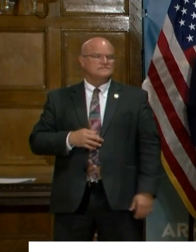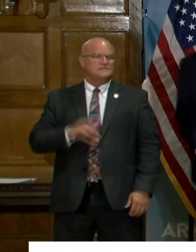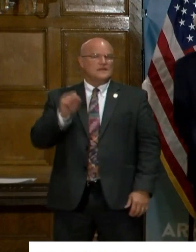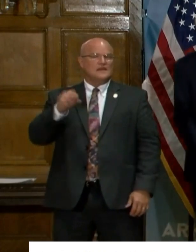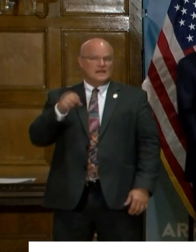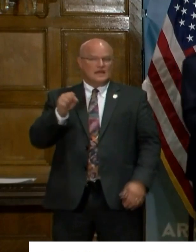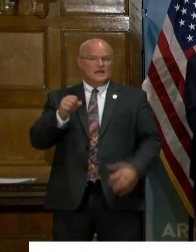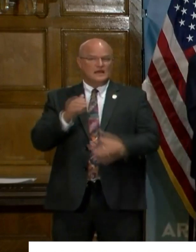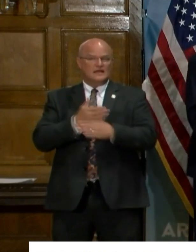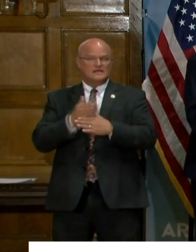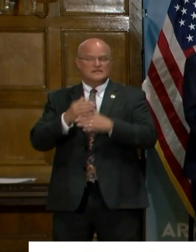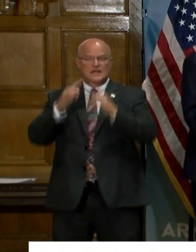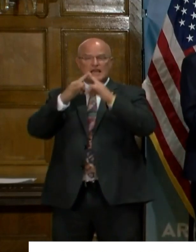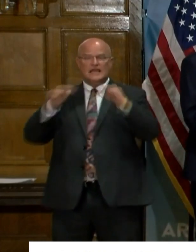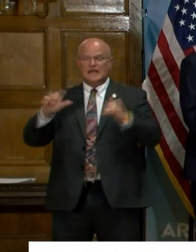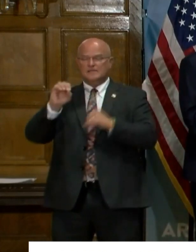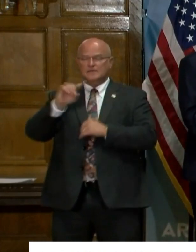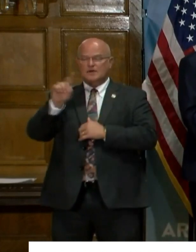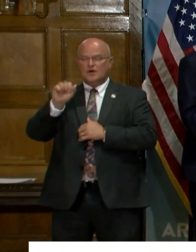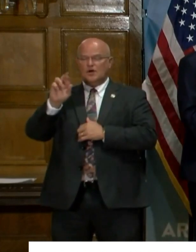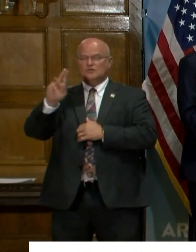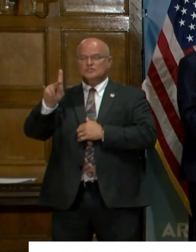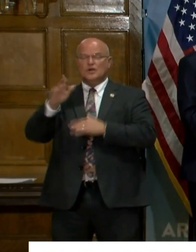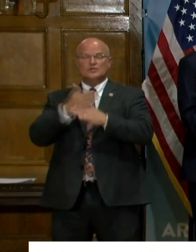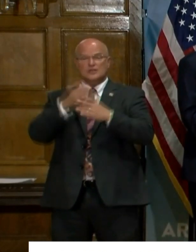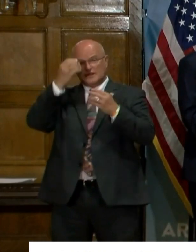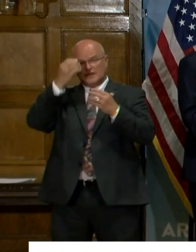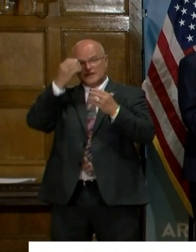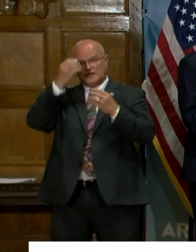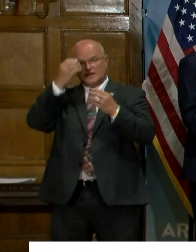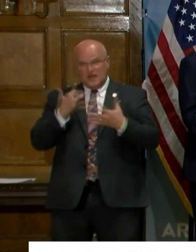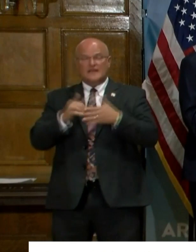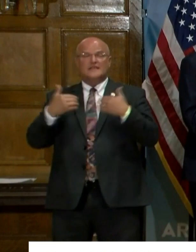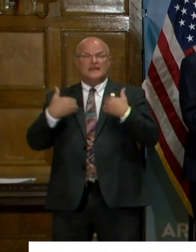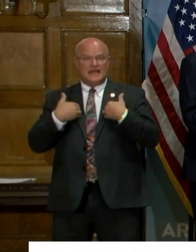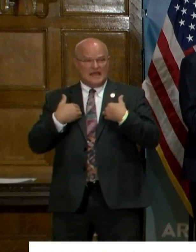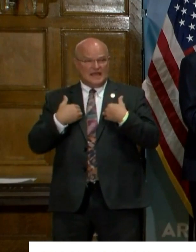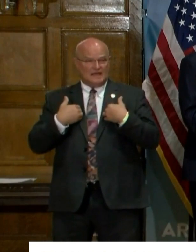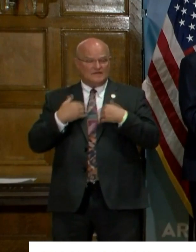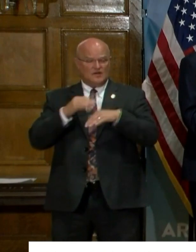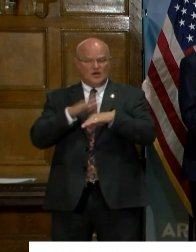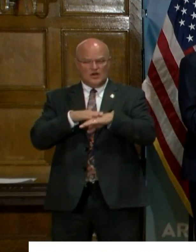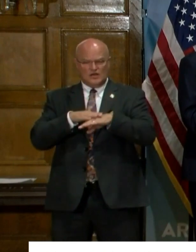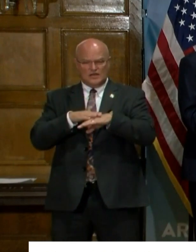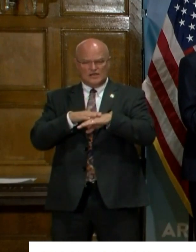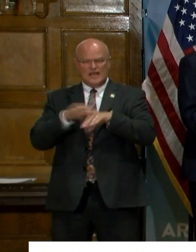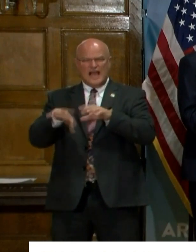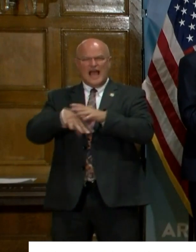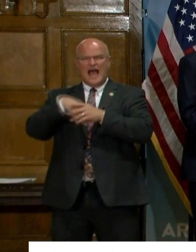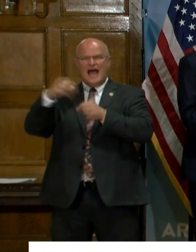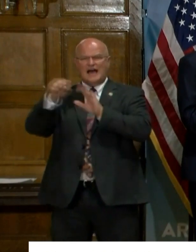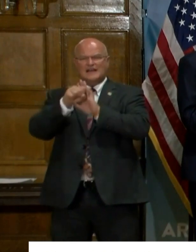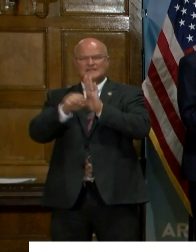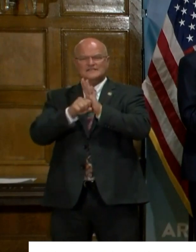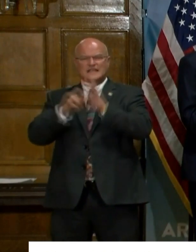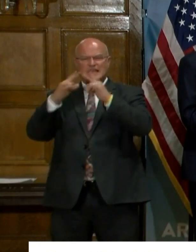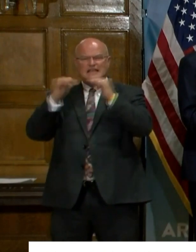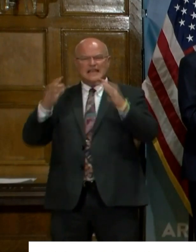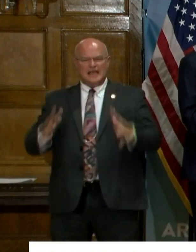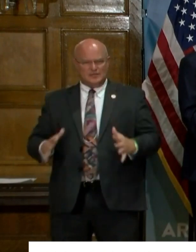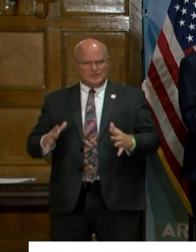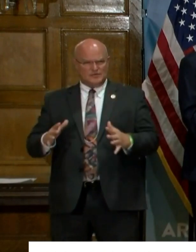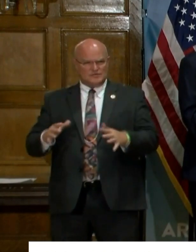Yes, they shared, Campos Ark shared the information that they had on out-of-state campers and a